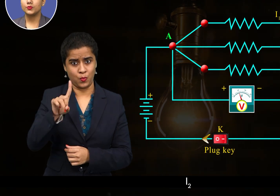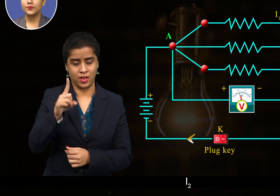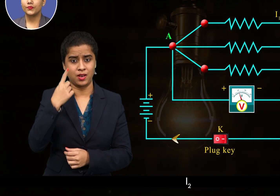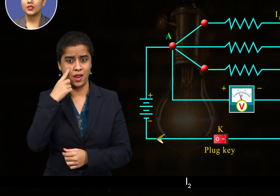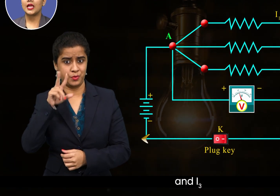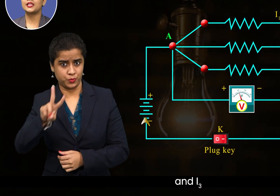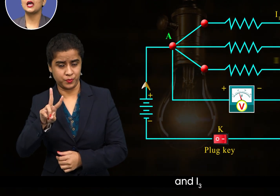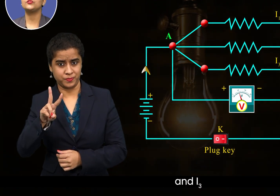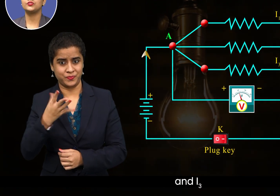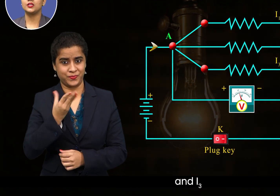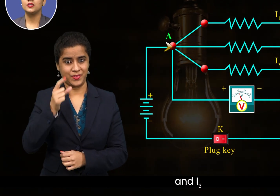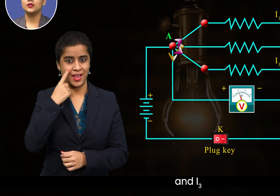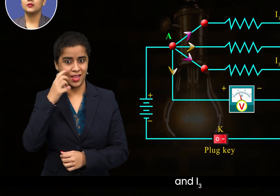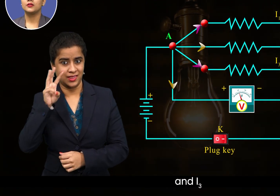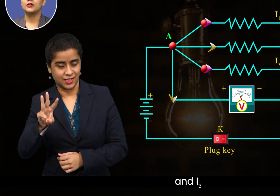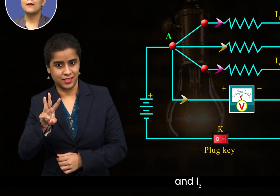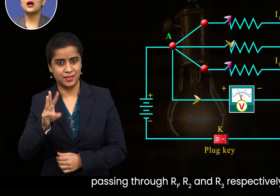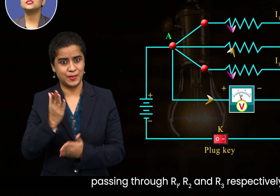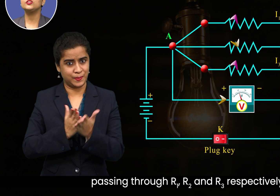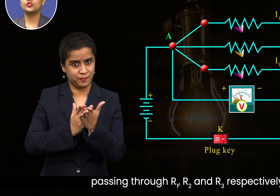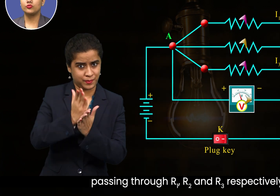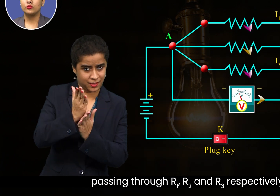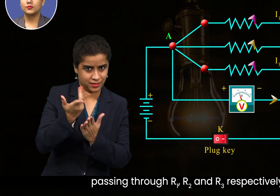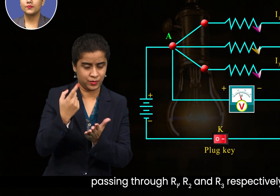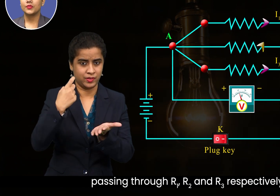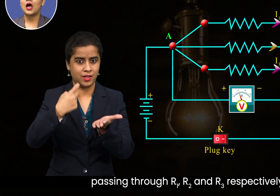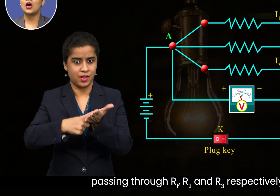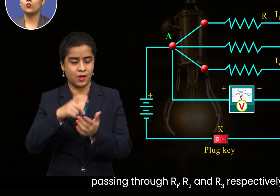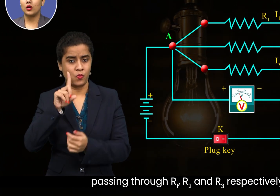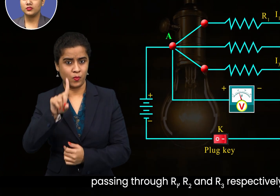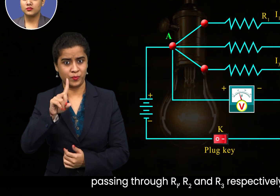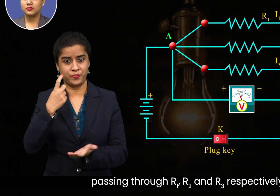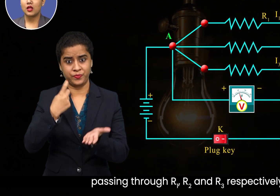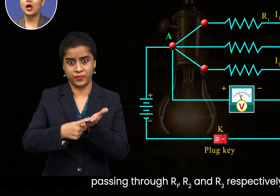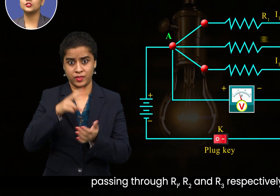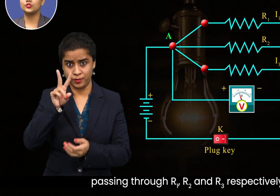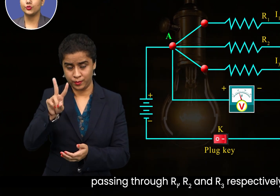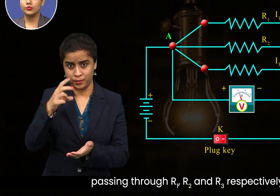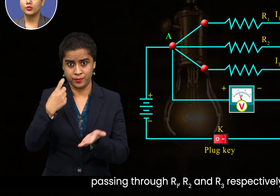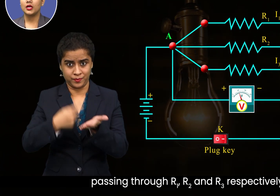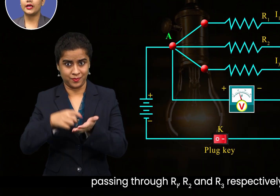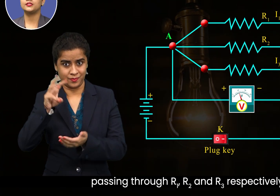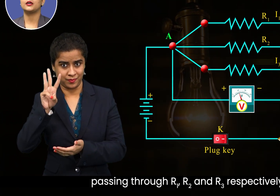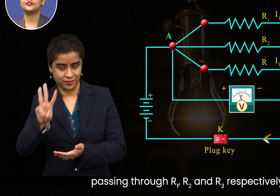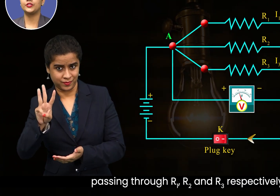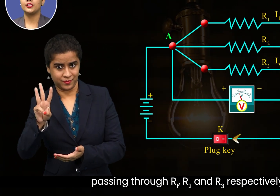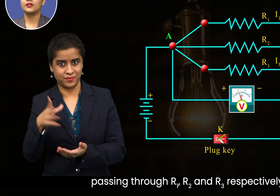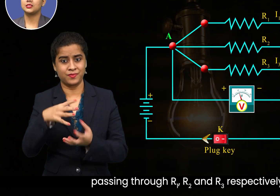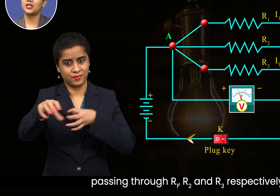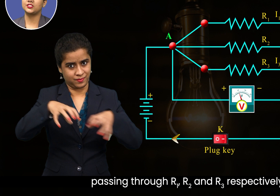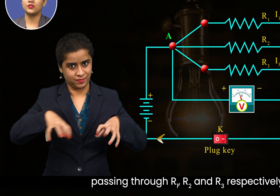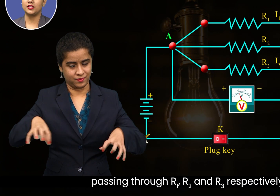I2 and I3, passing through R1, R2 and